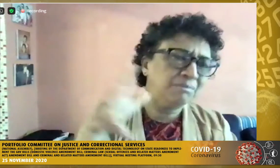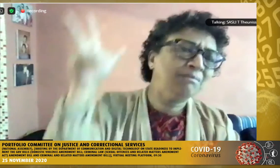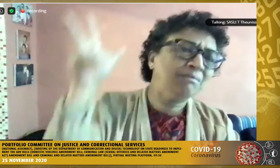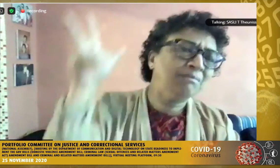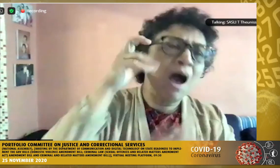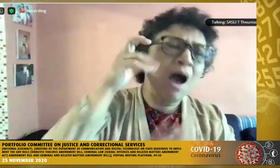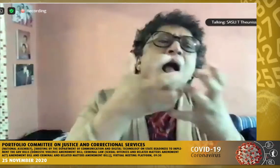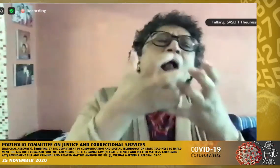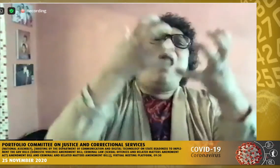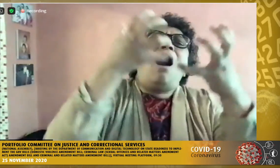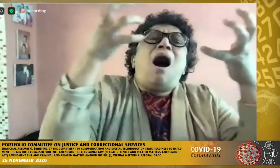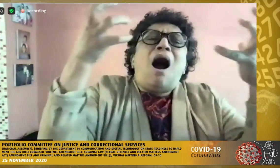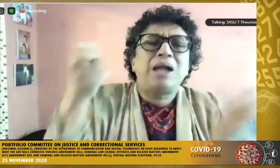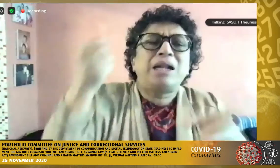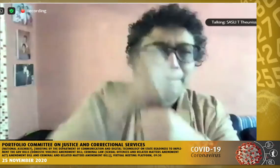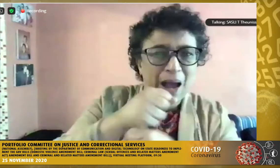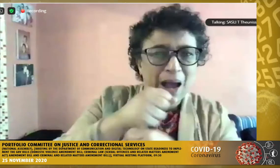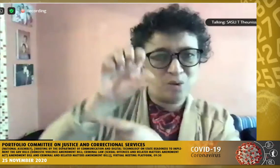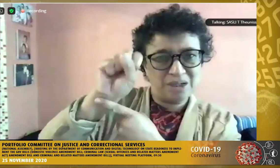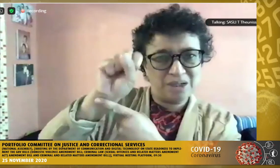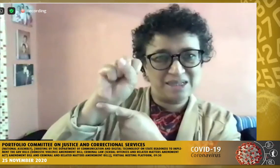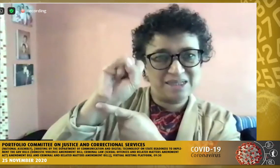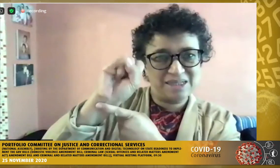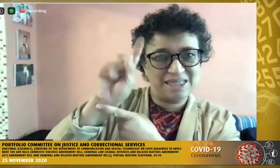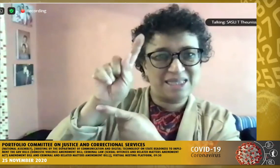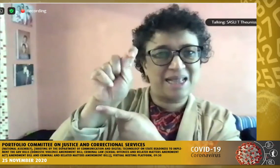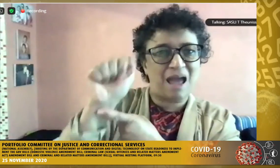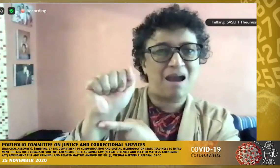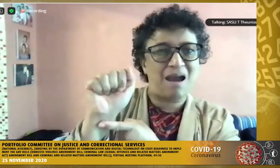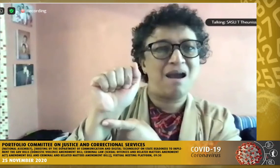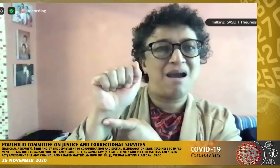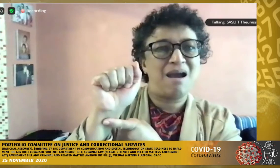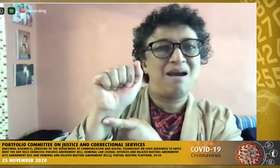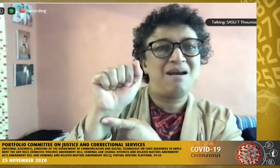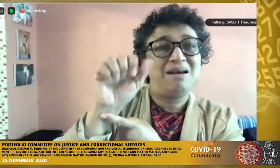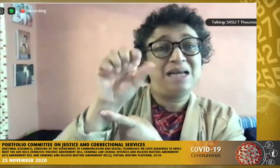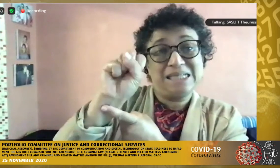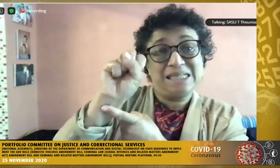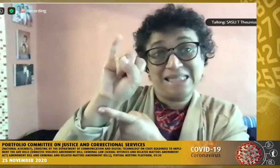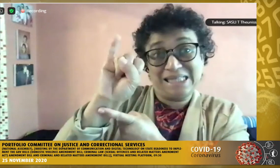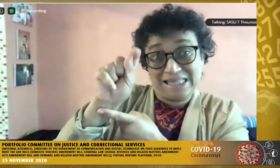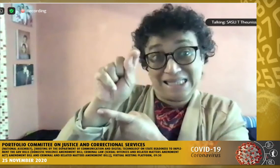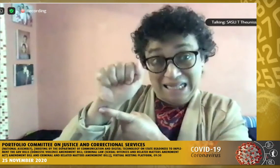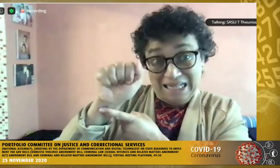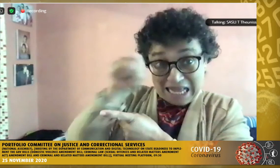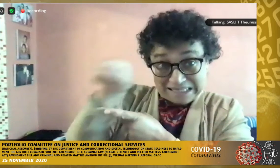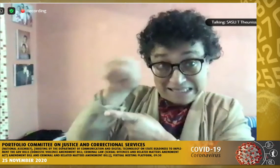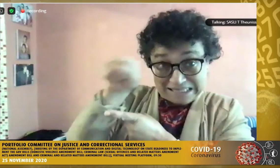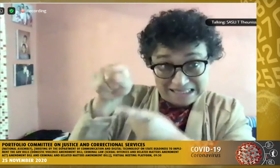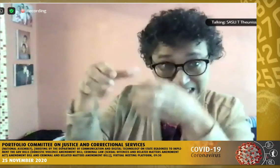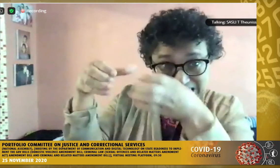committee to consider, we've heard a lot about the CETA.